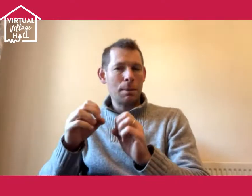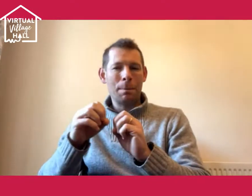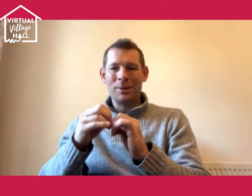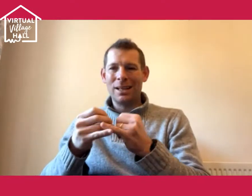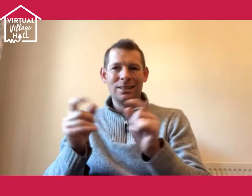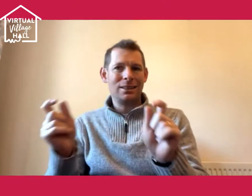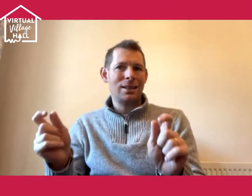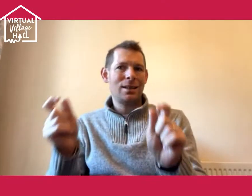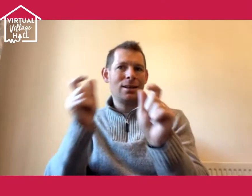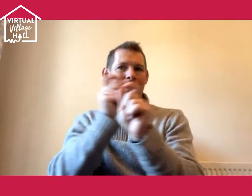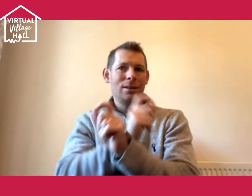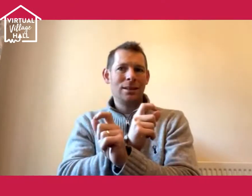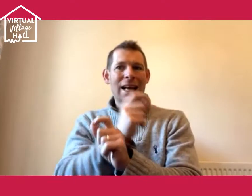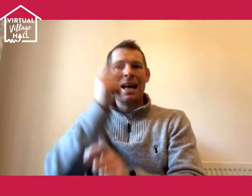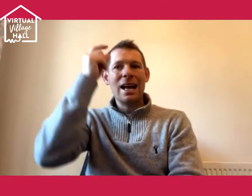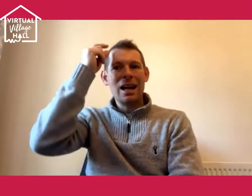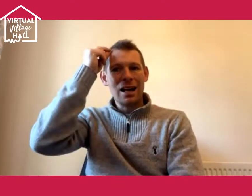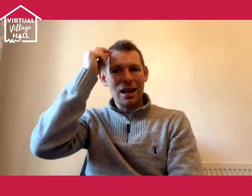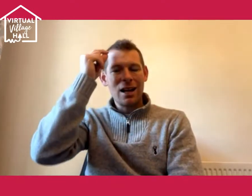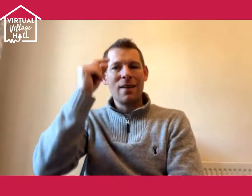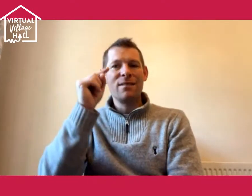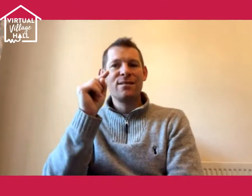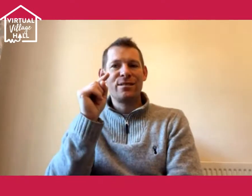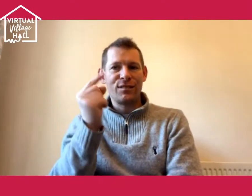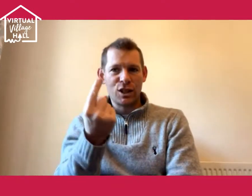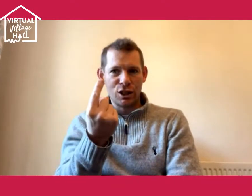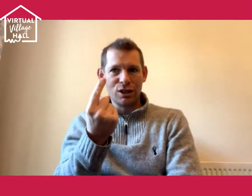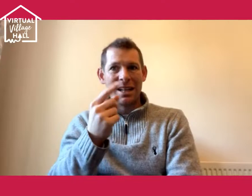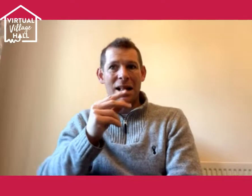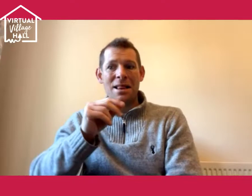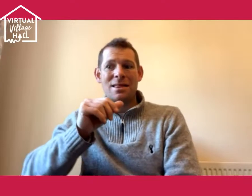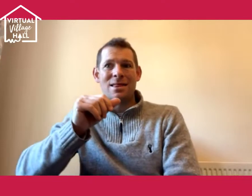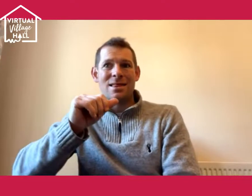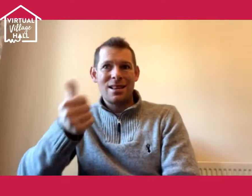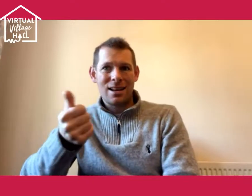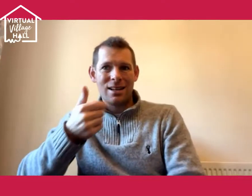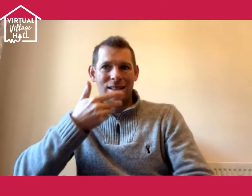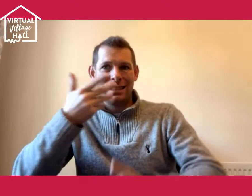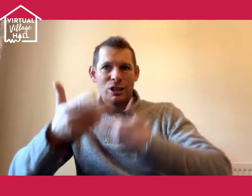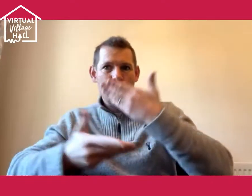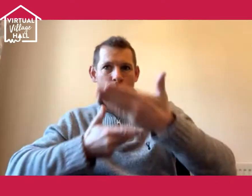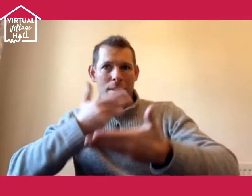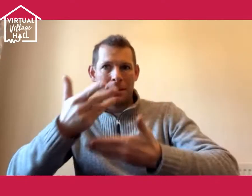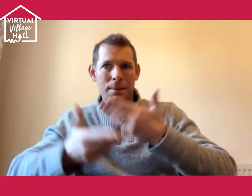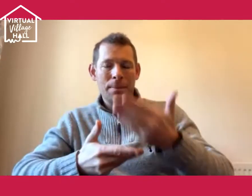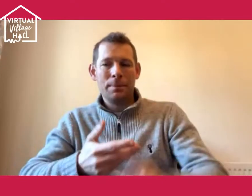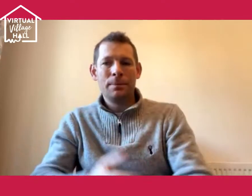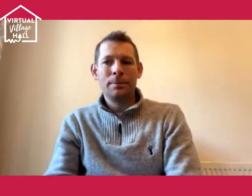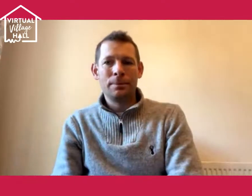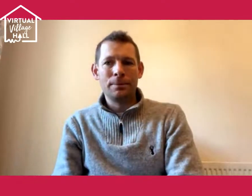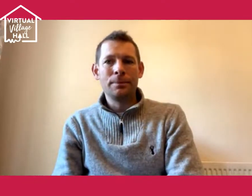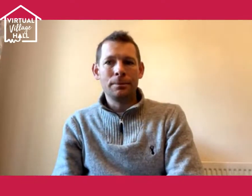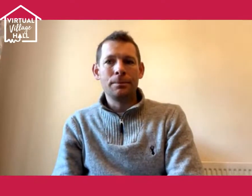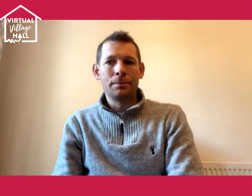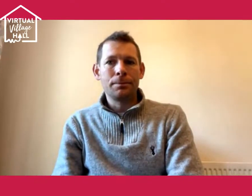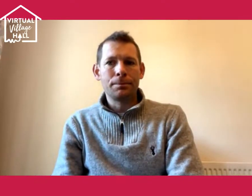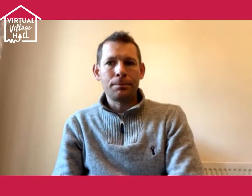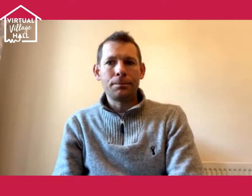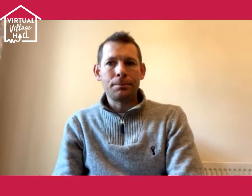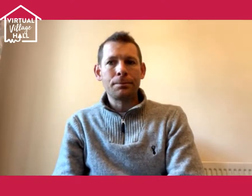be the English word order. BSL is different. So you sign the hair first, and then you describe the color of it and the